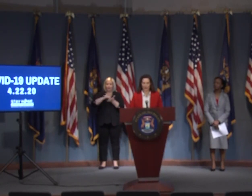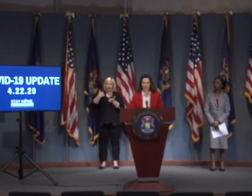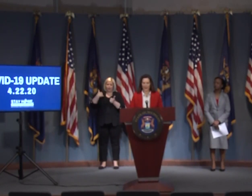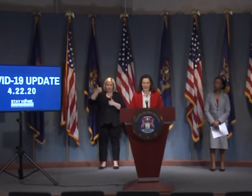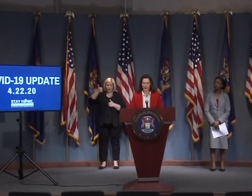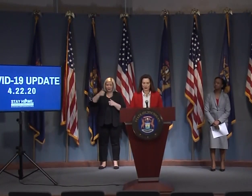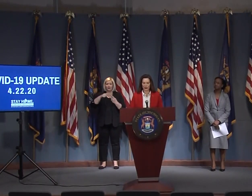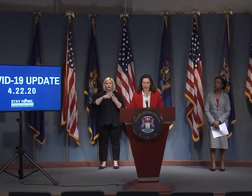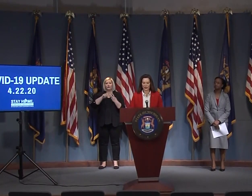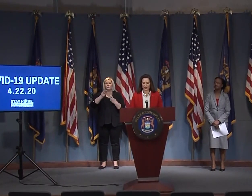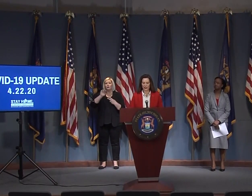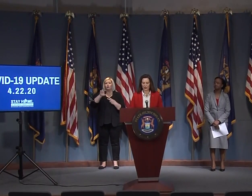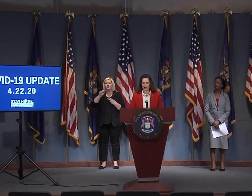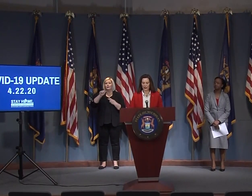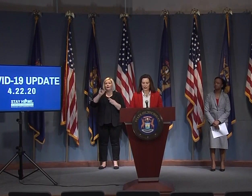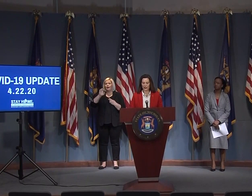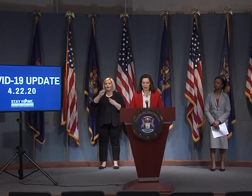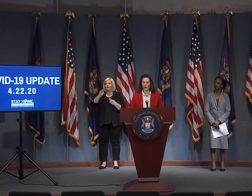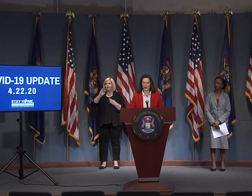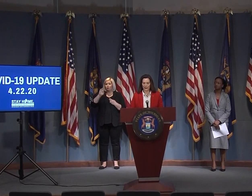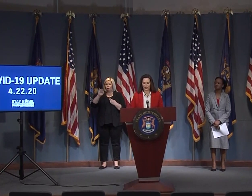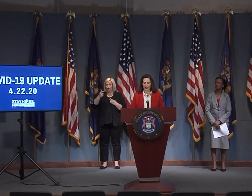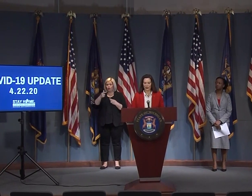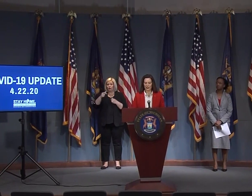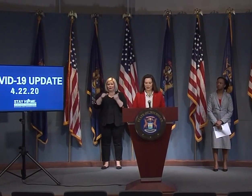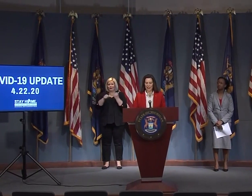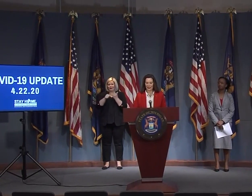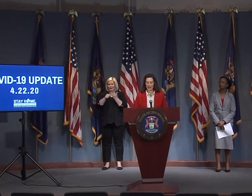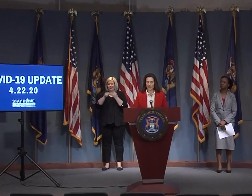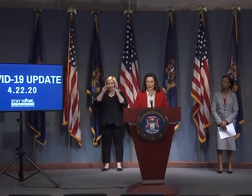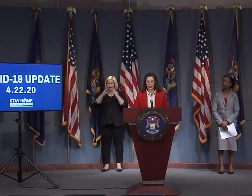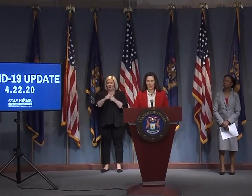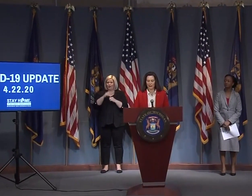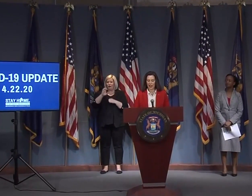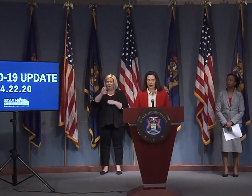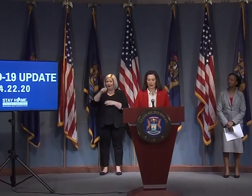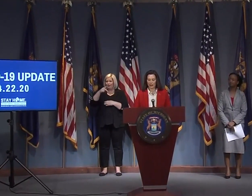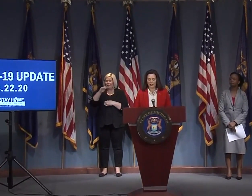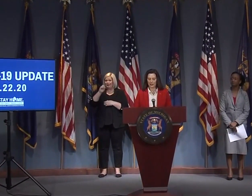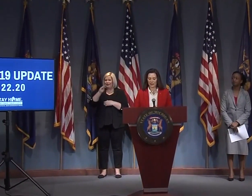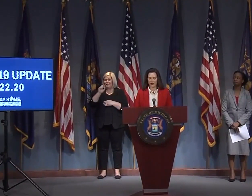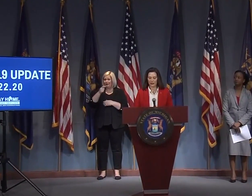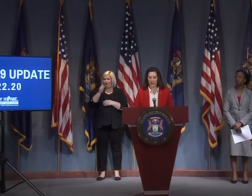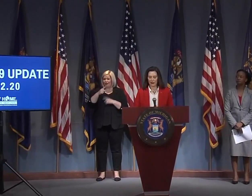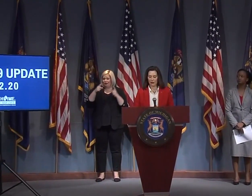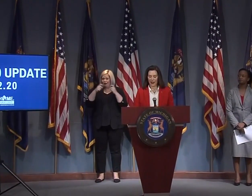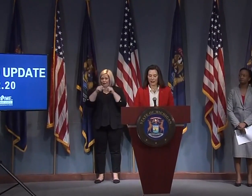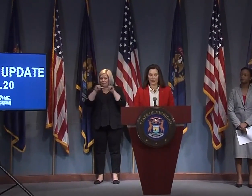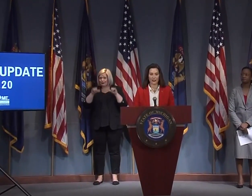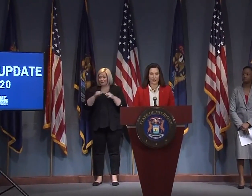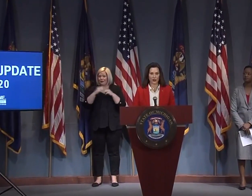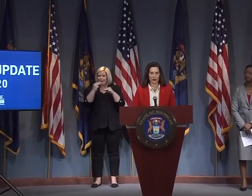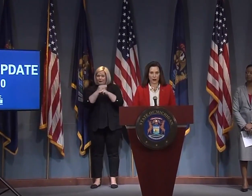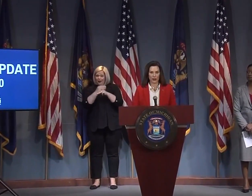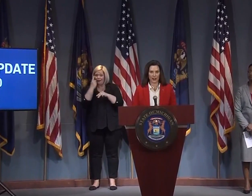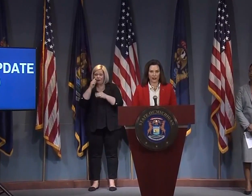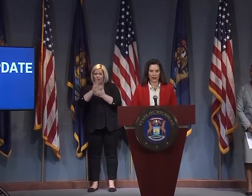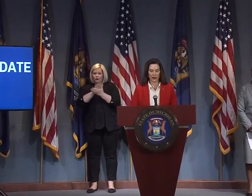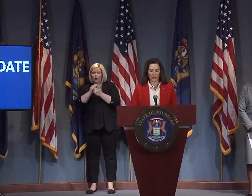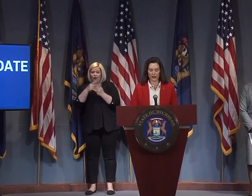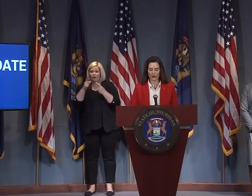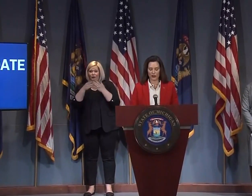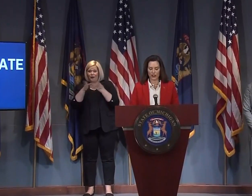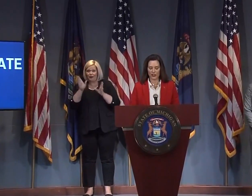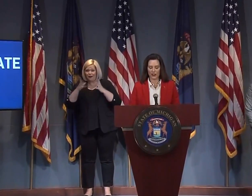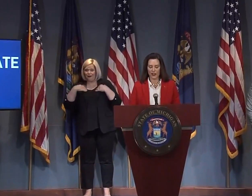Dr. Marissa Eisenberg, Associate Professor of Epidemiology, Complex Systems, and Math in the School of Public Health